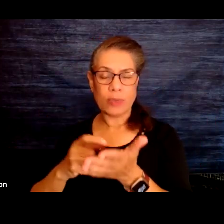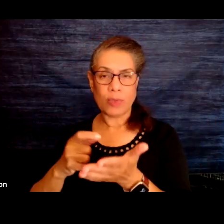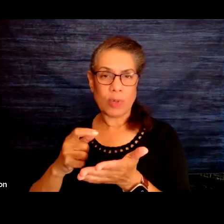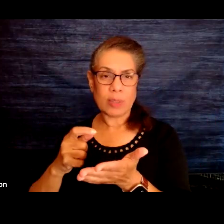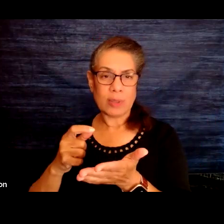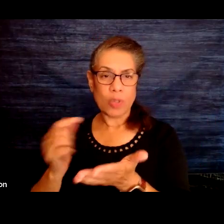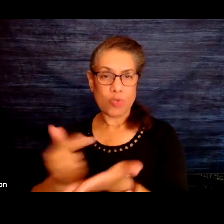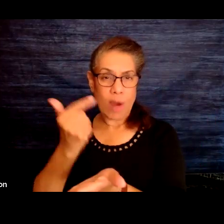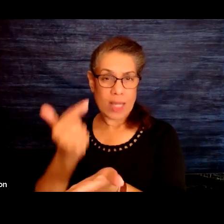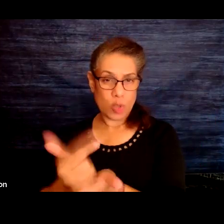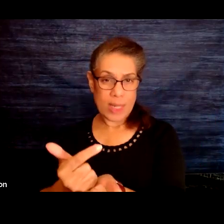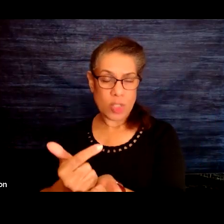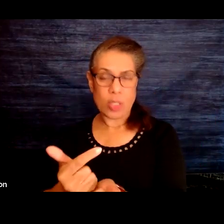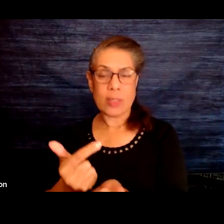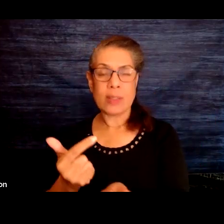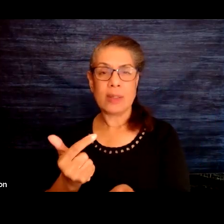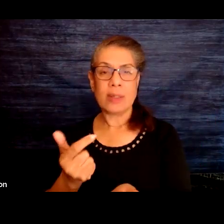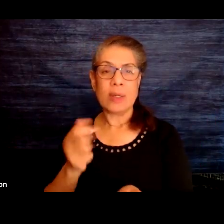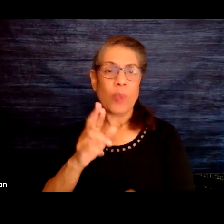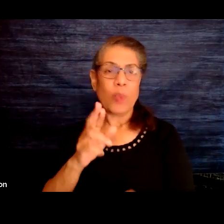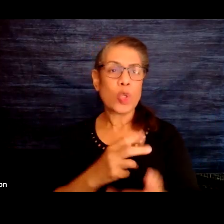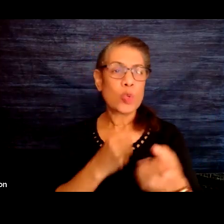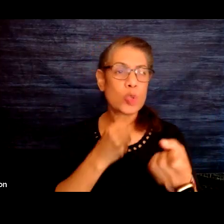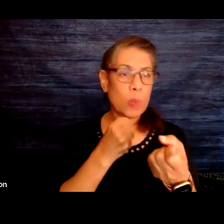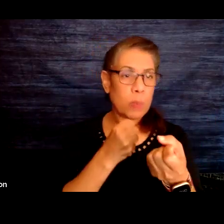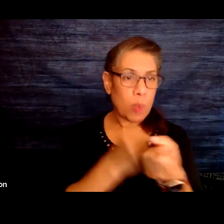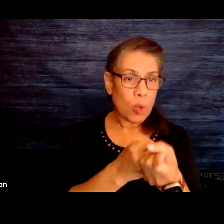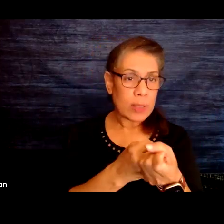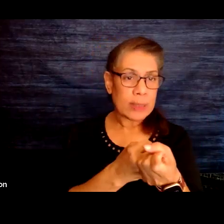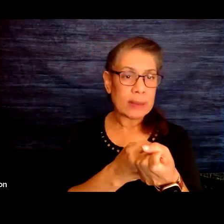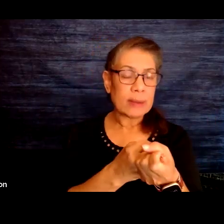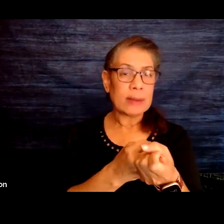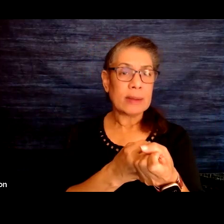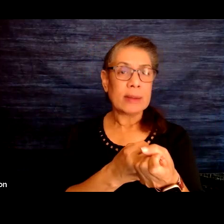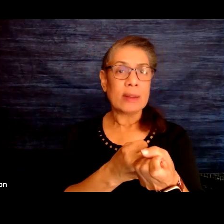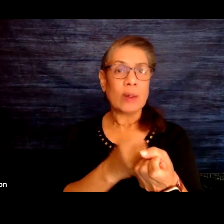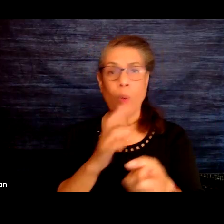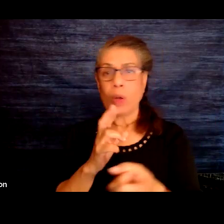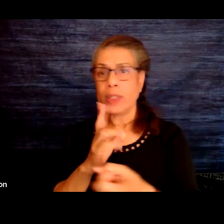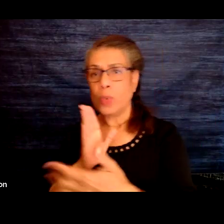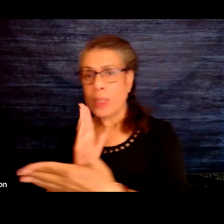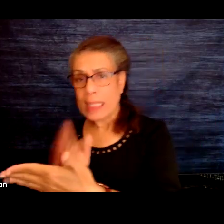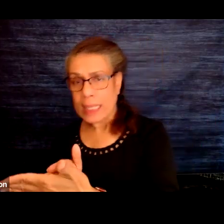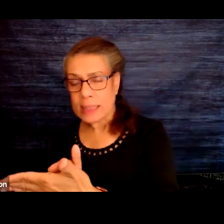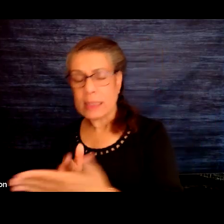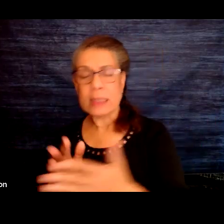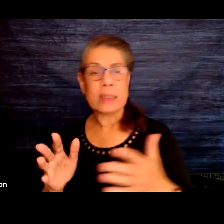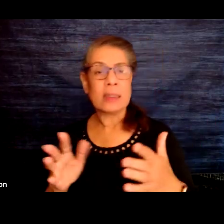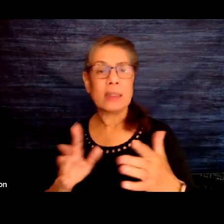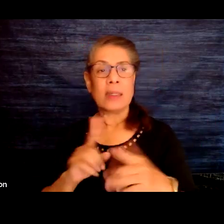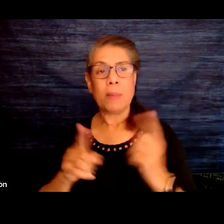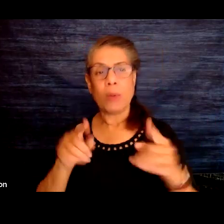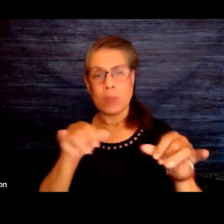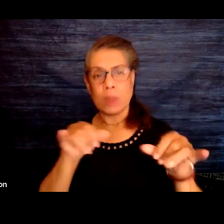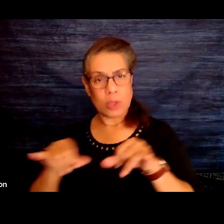as a graduation requirement or wanted to stay as a graduation requirement, I think the commonality of agreement was